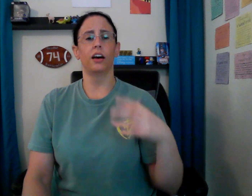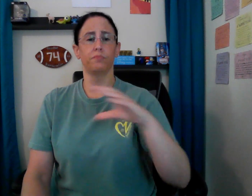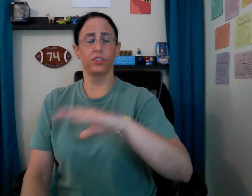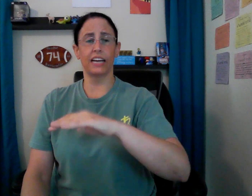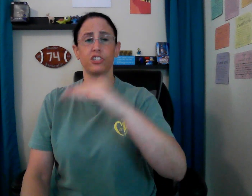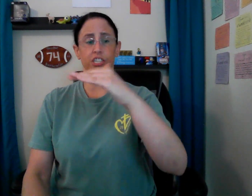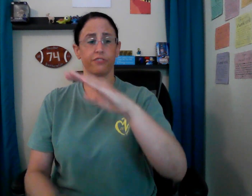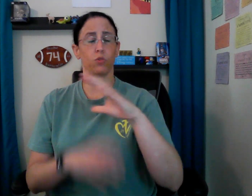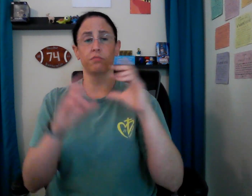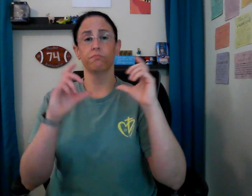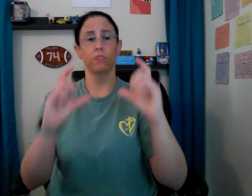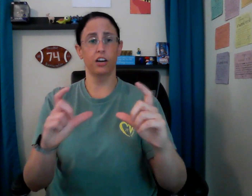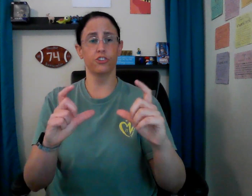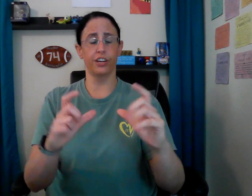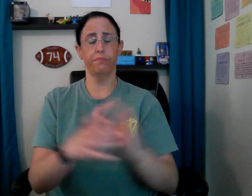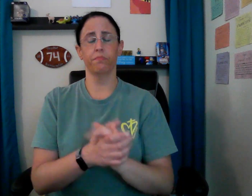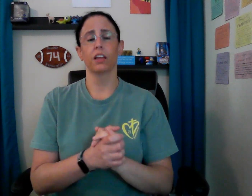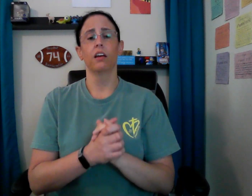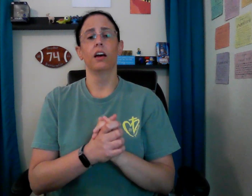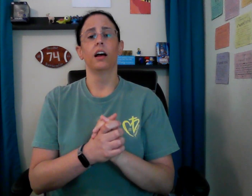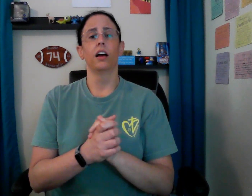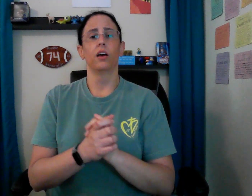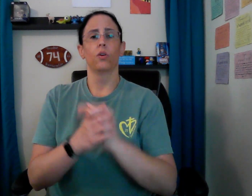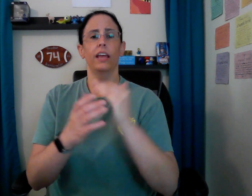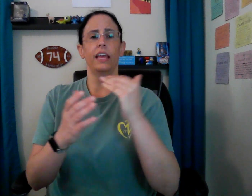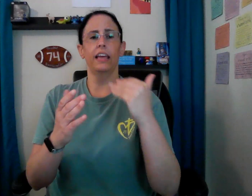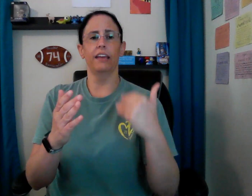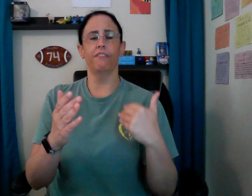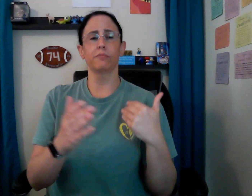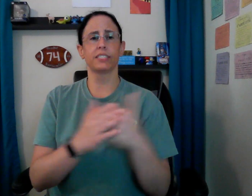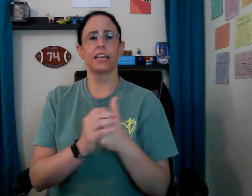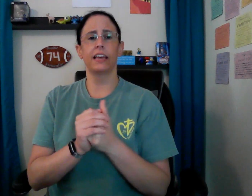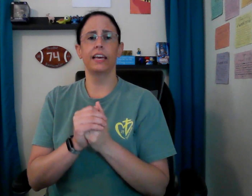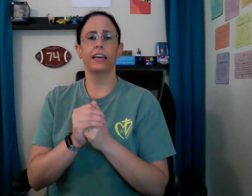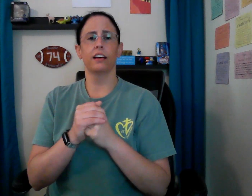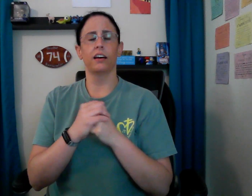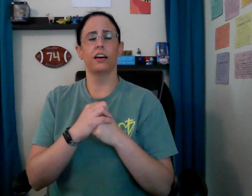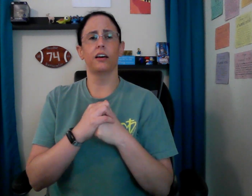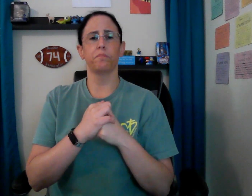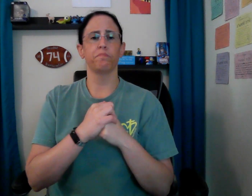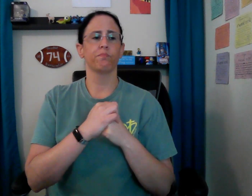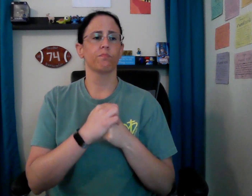900. That's just for 100. If I'm saying